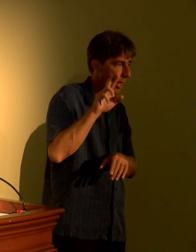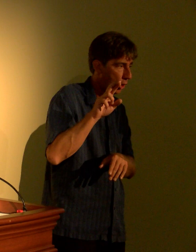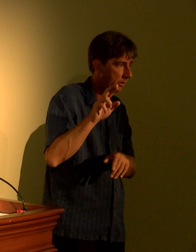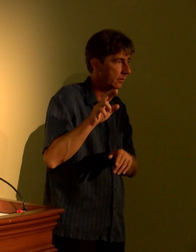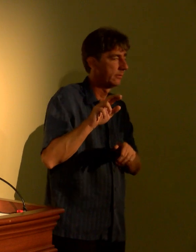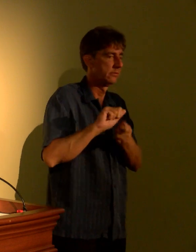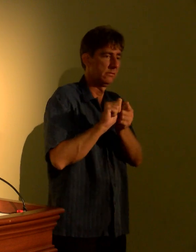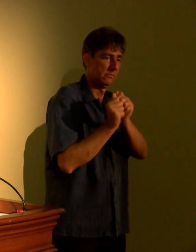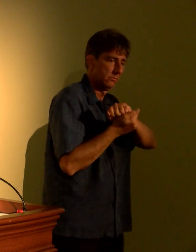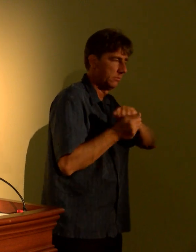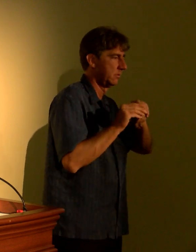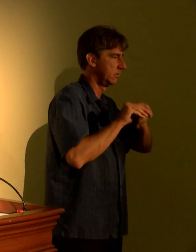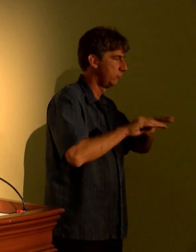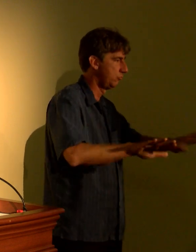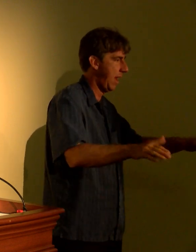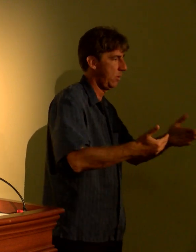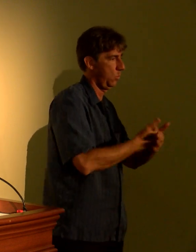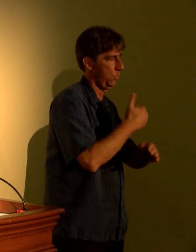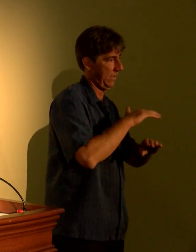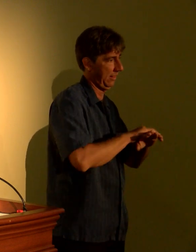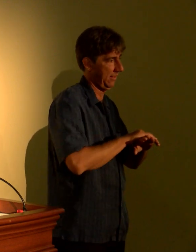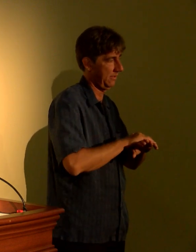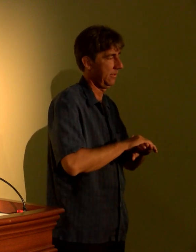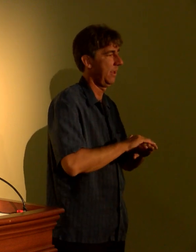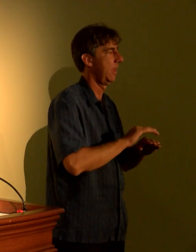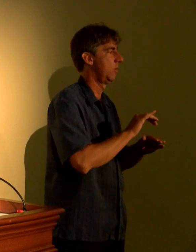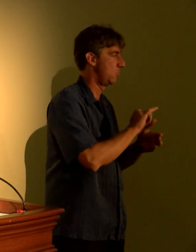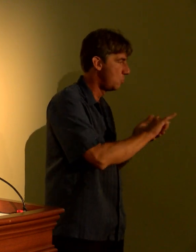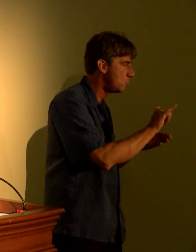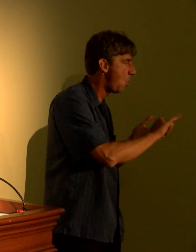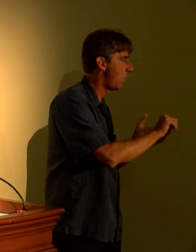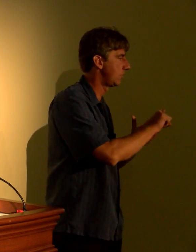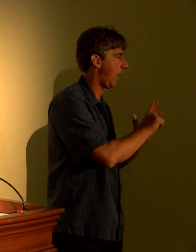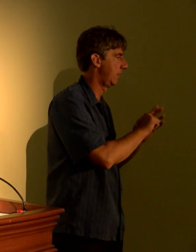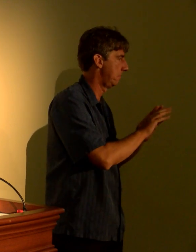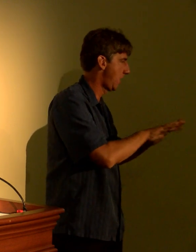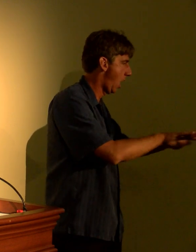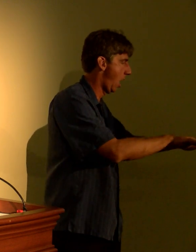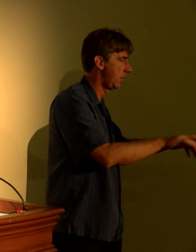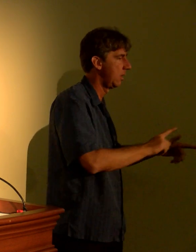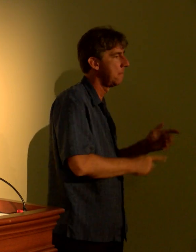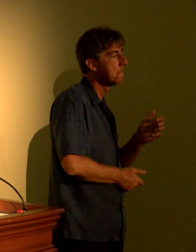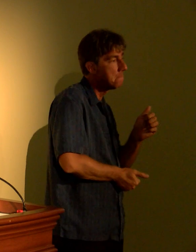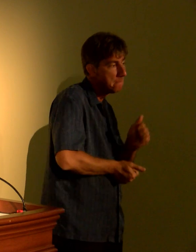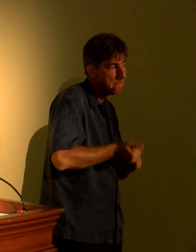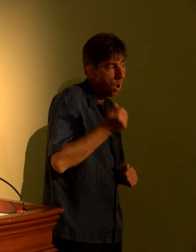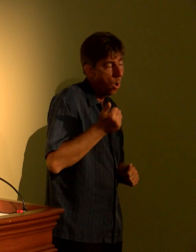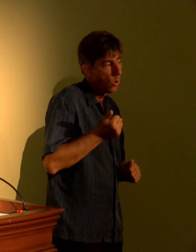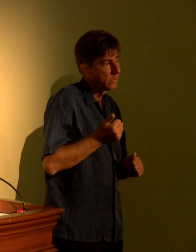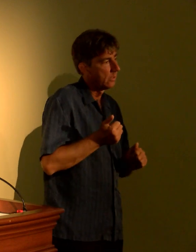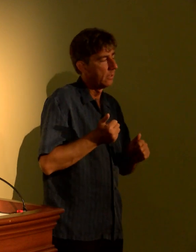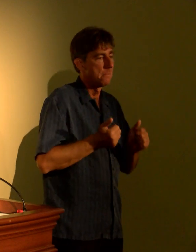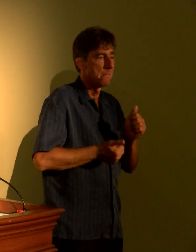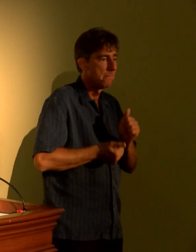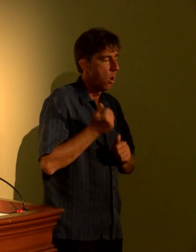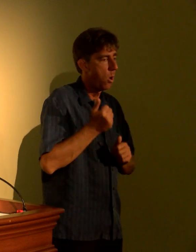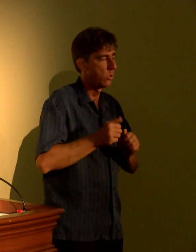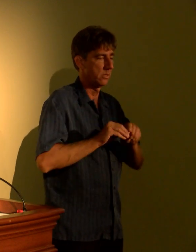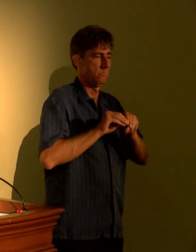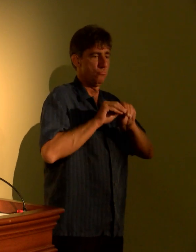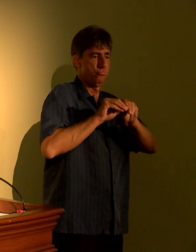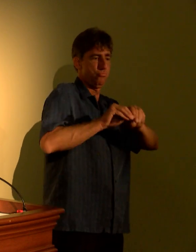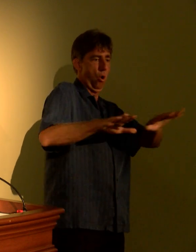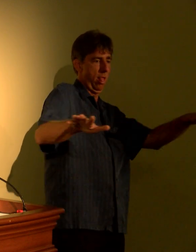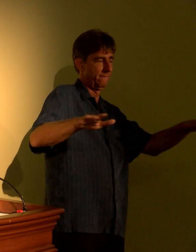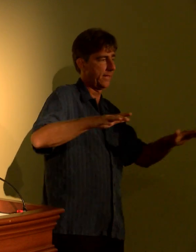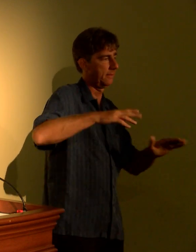help, and then later to New York State and beyond. He's the most prolific painter of Maine people in the